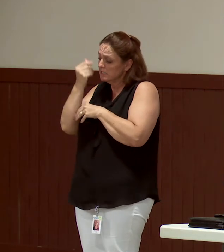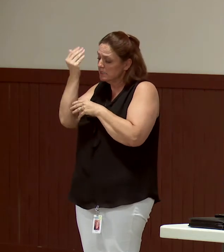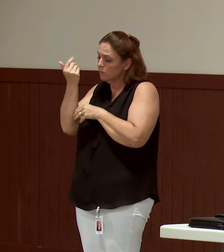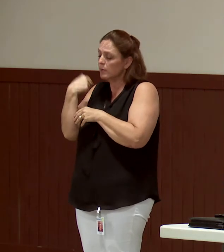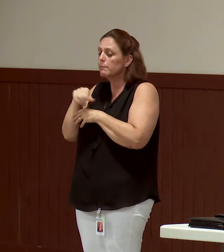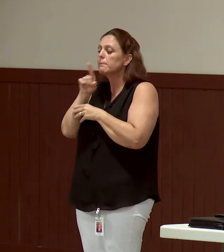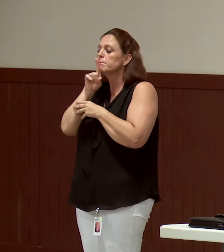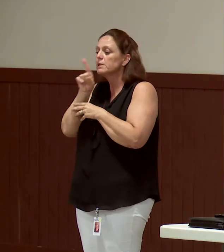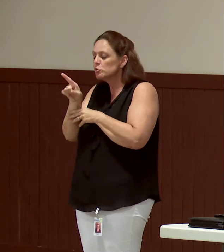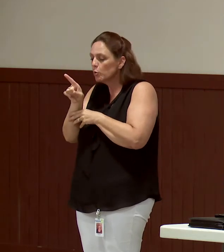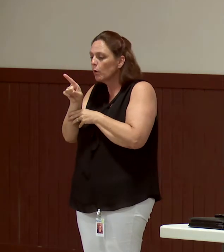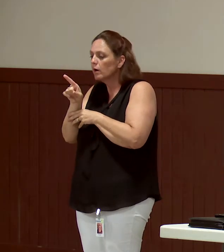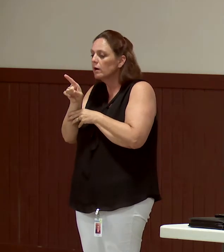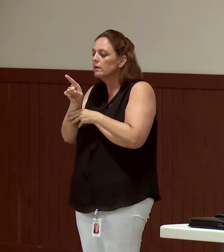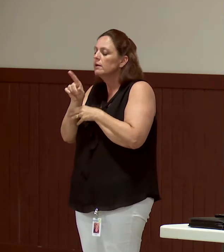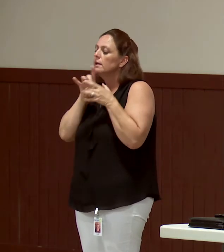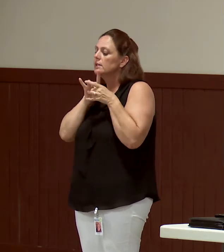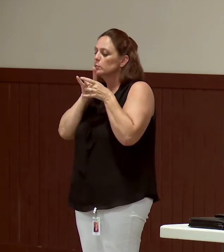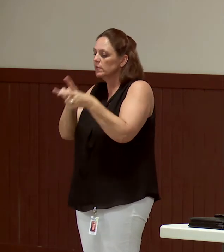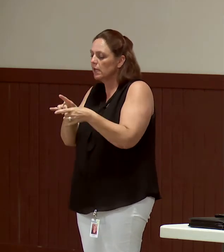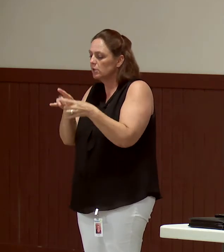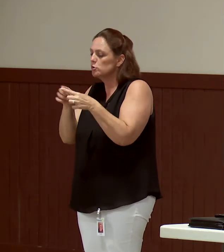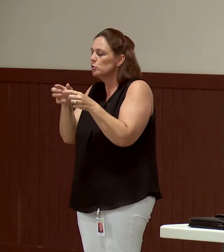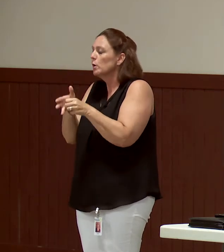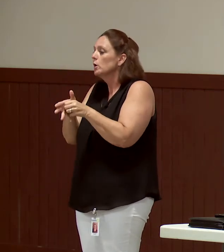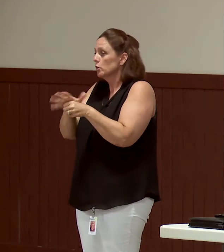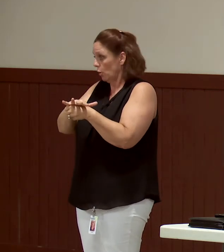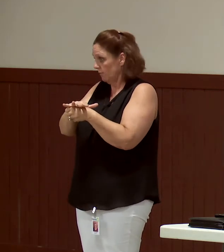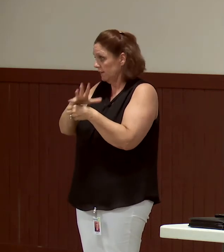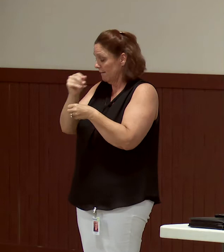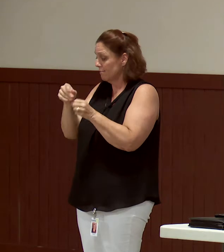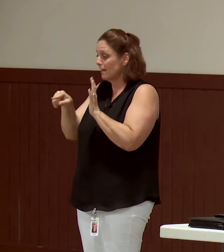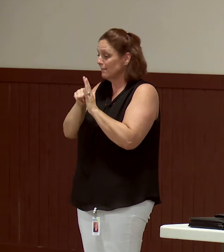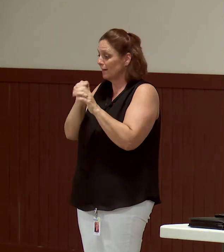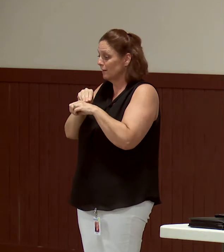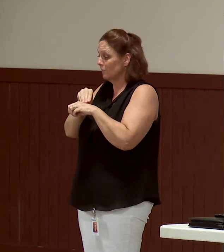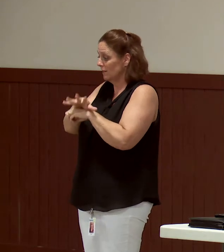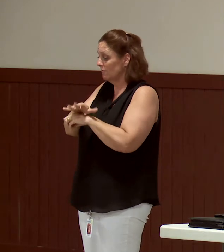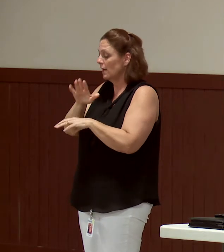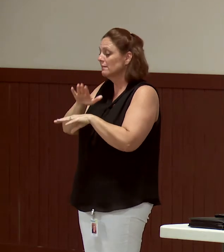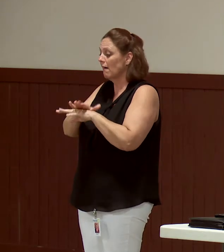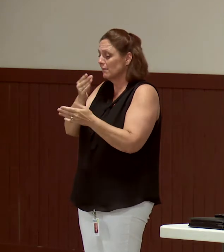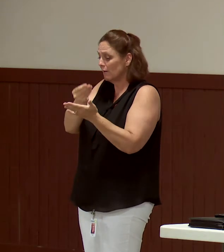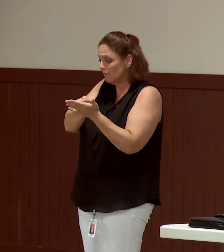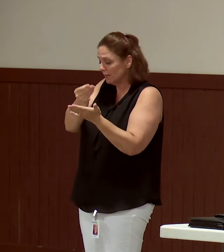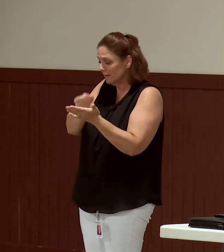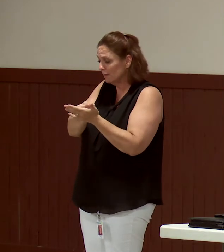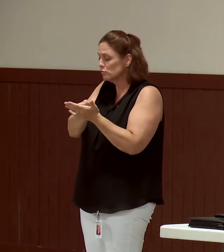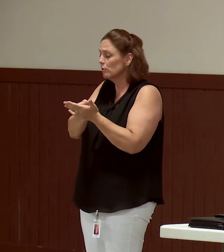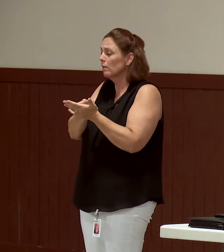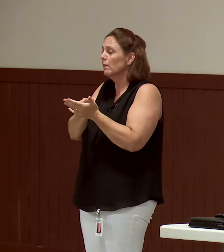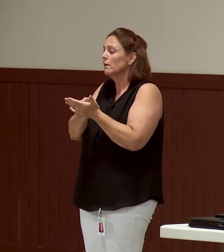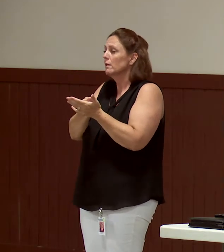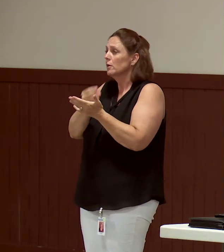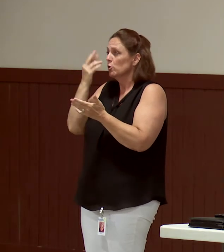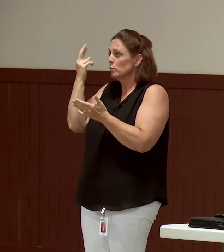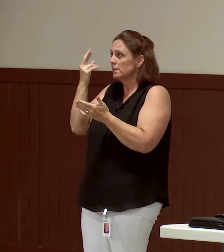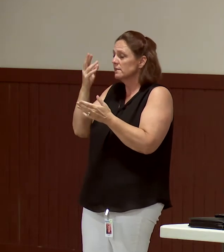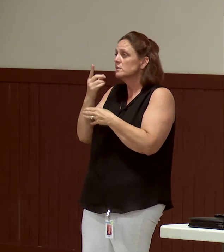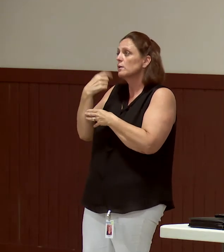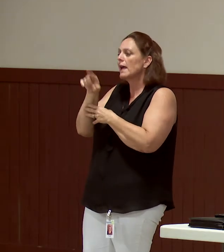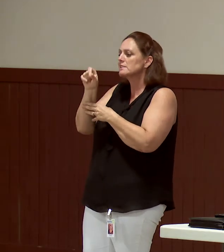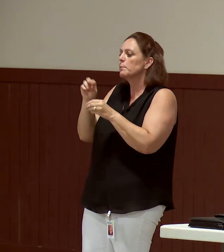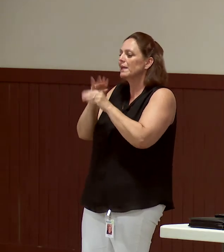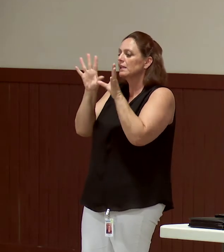make sure that they tie to COVID and that negative impact, either financial or public health wise, is made clear in